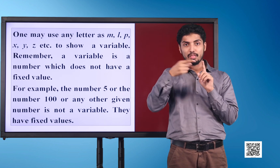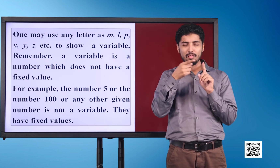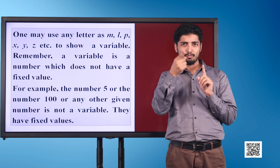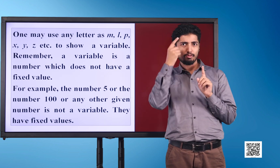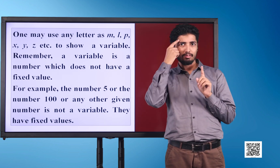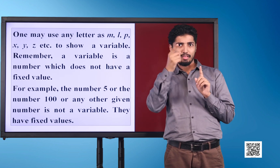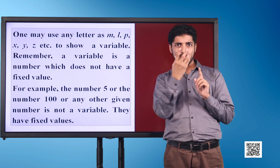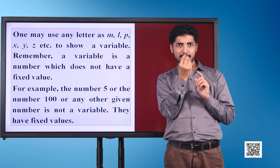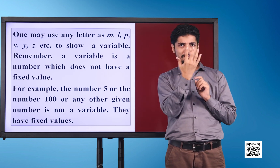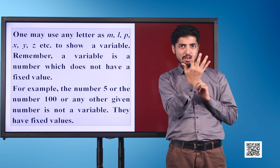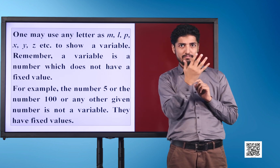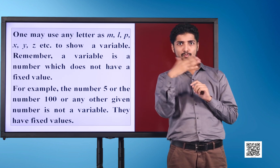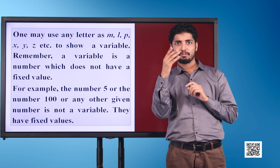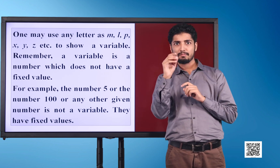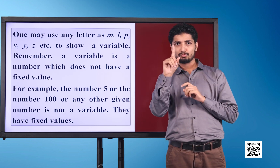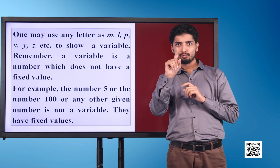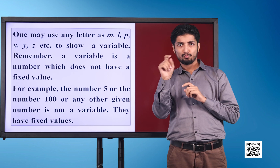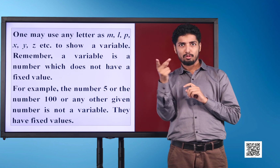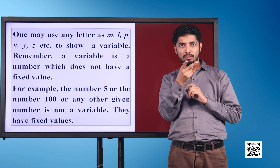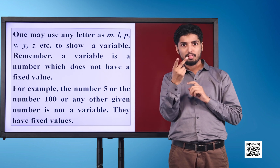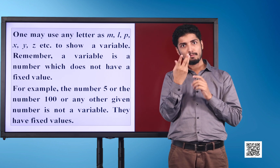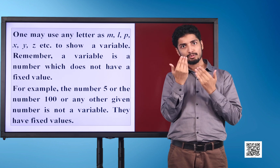a variable. They have fixed values.